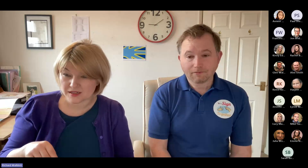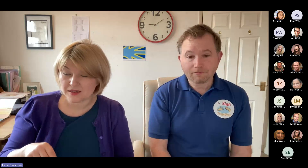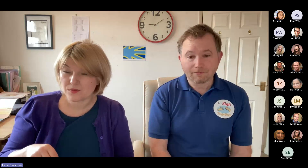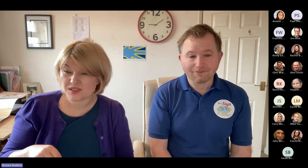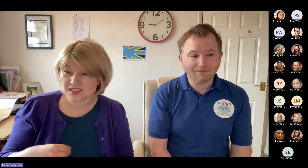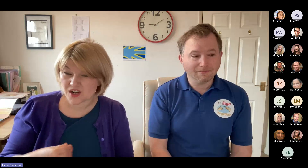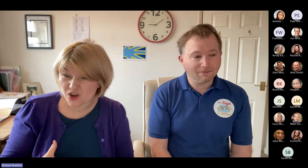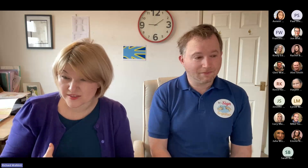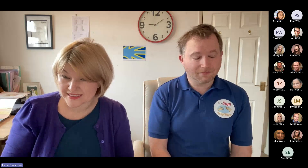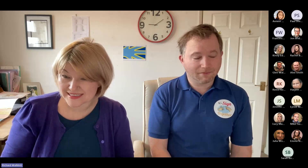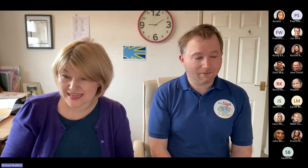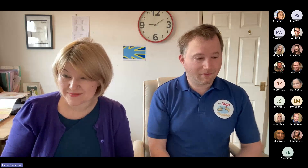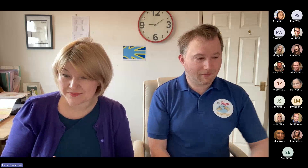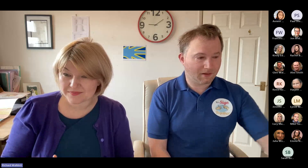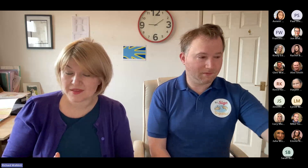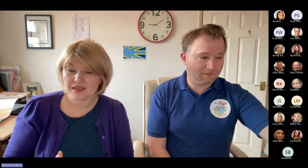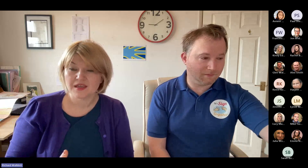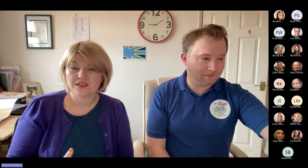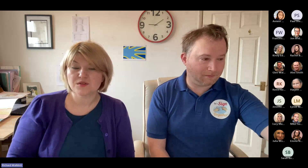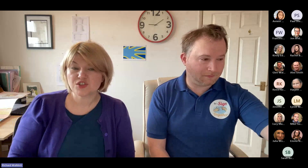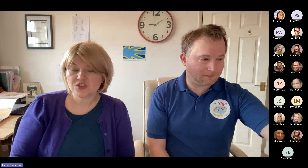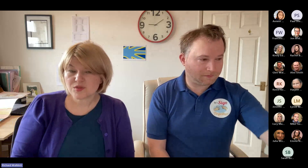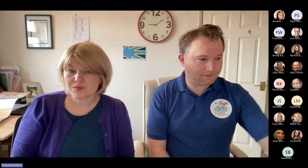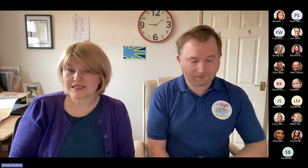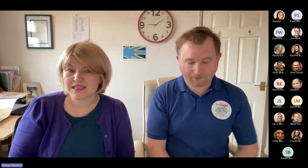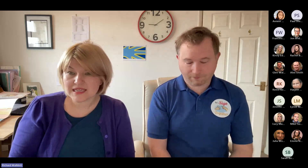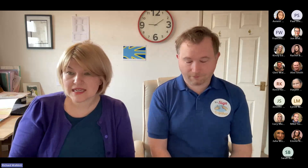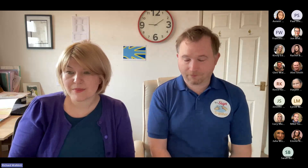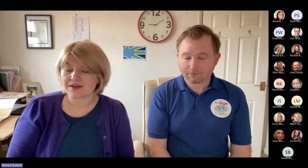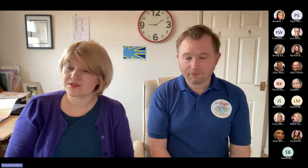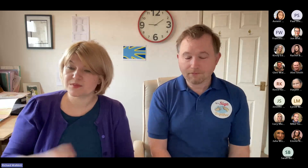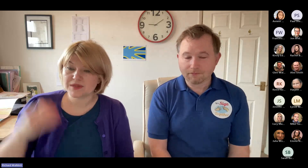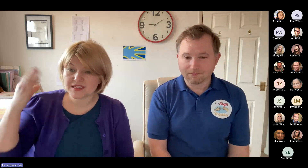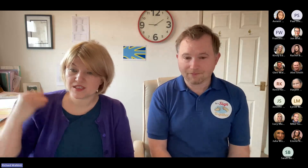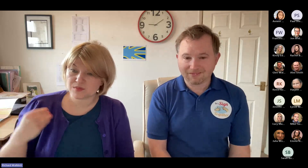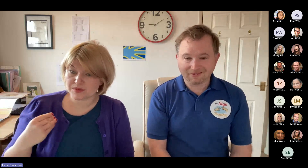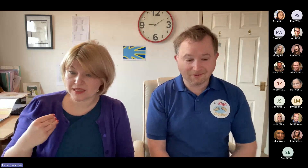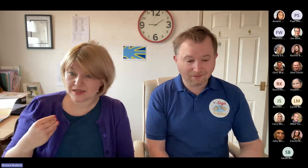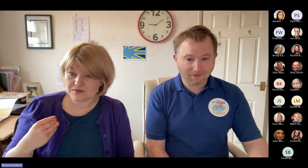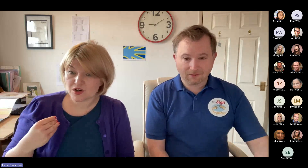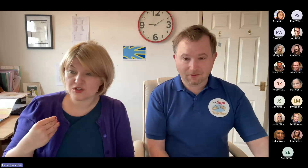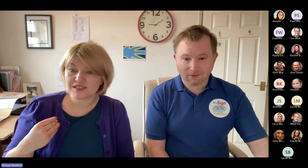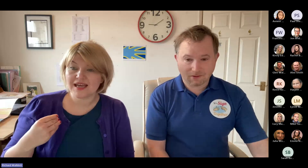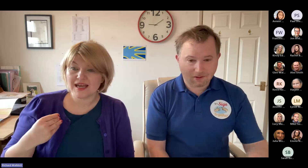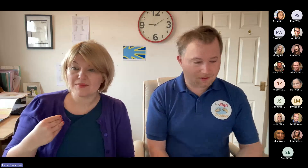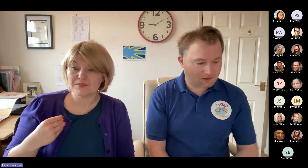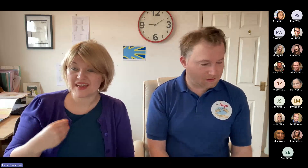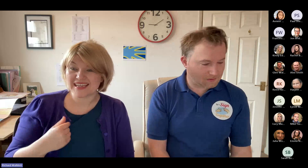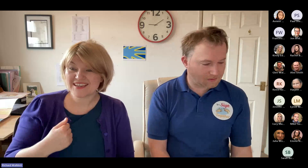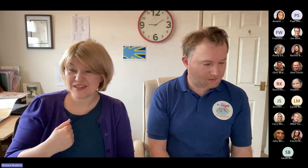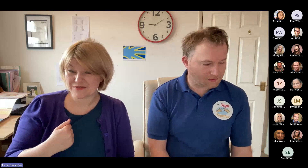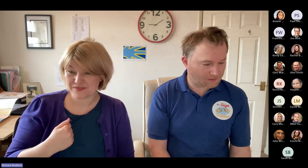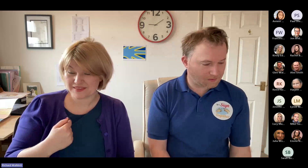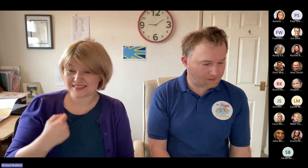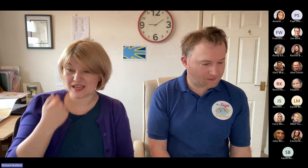information, which is lots, isn't it? So it's just something to think about if you're speaking to someone with hearing loss, that even if they say,